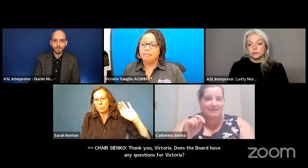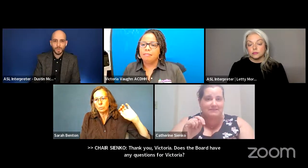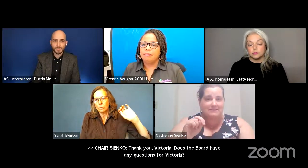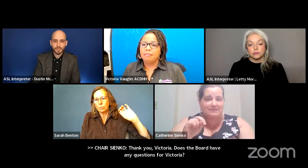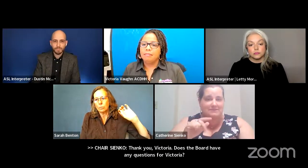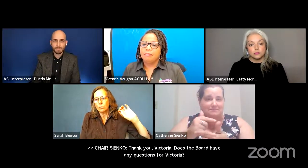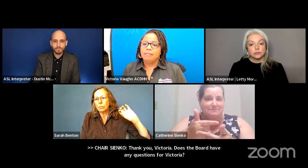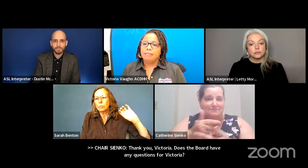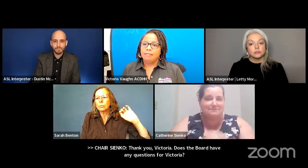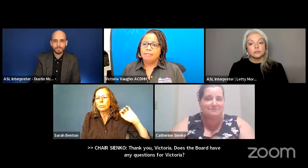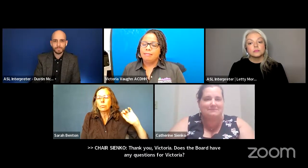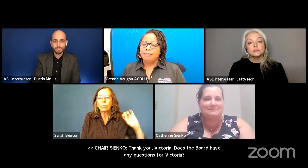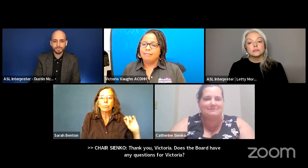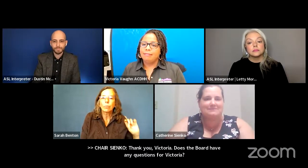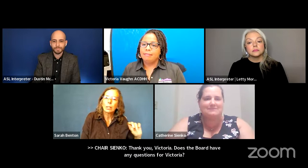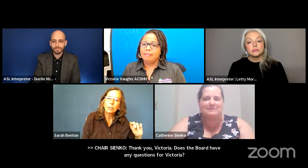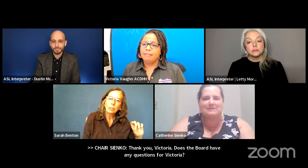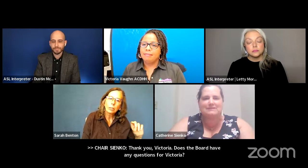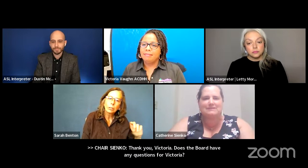Commissioner Benton?